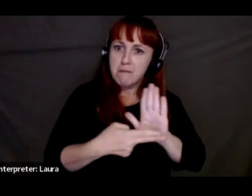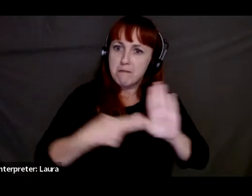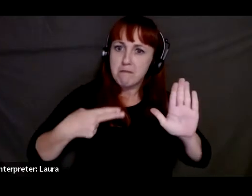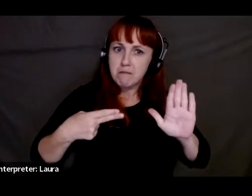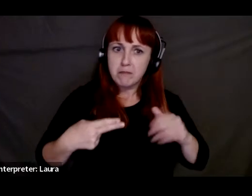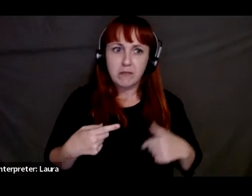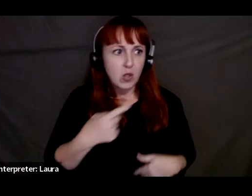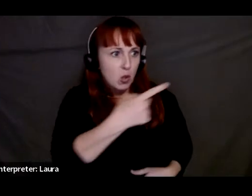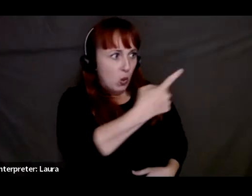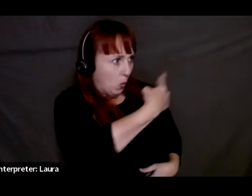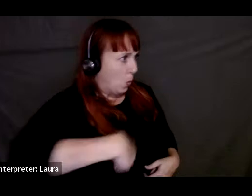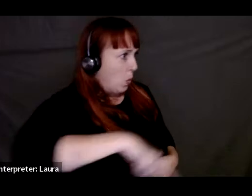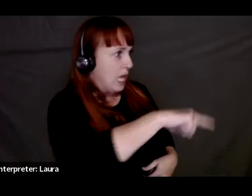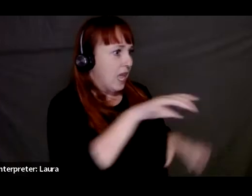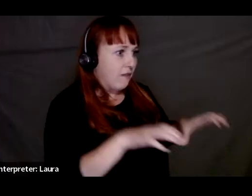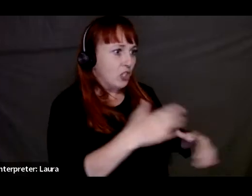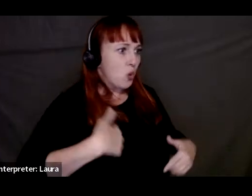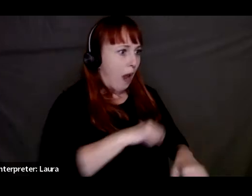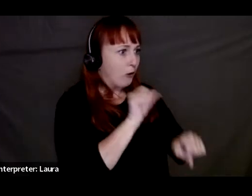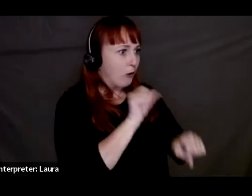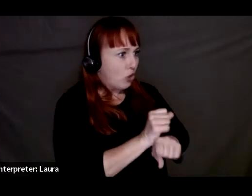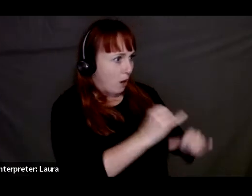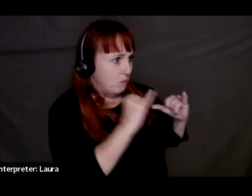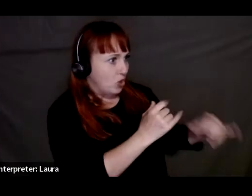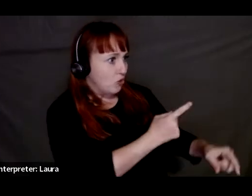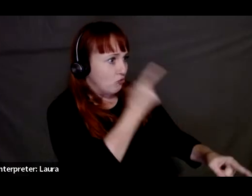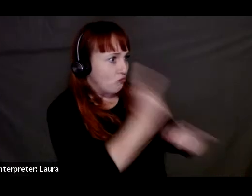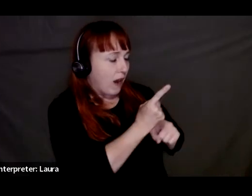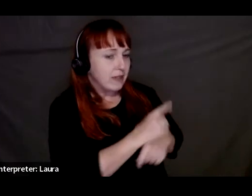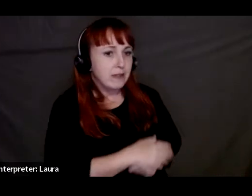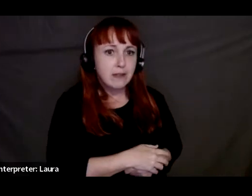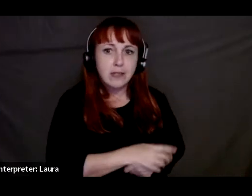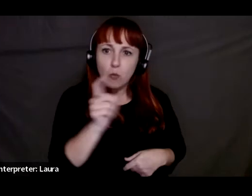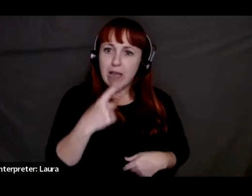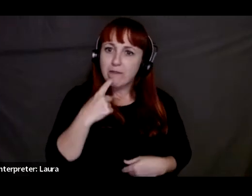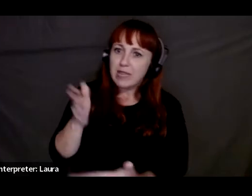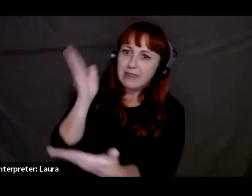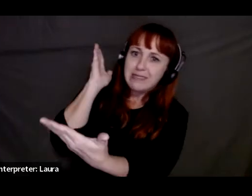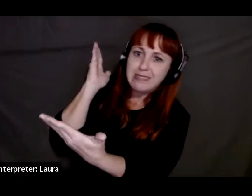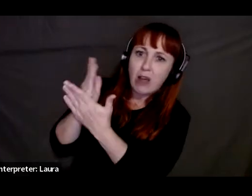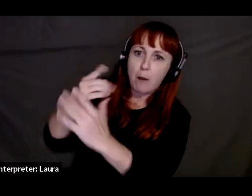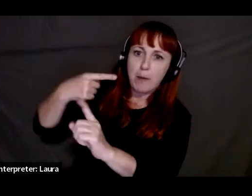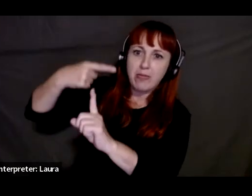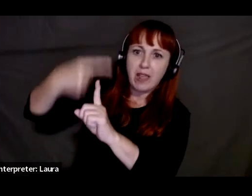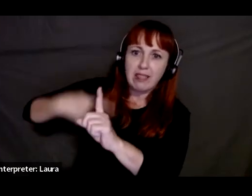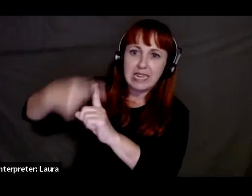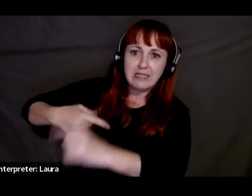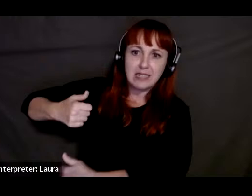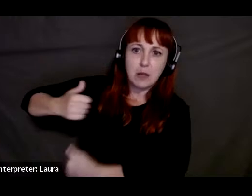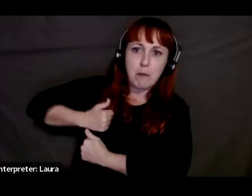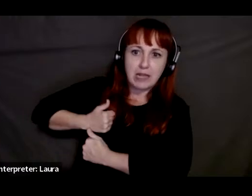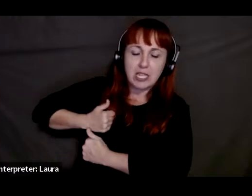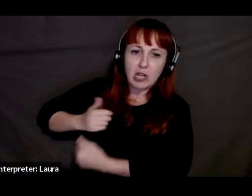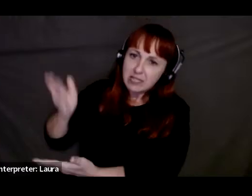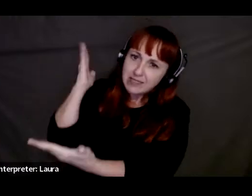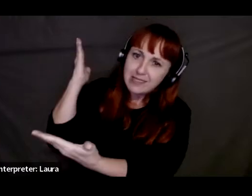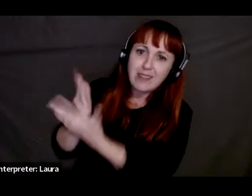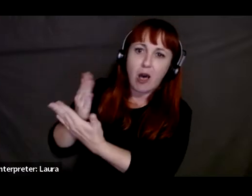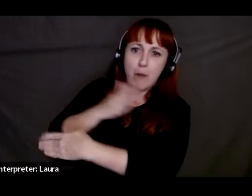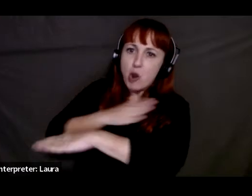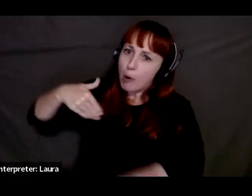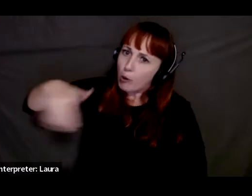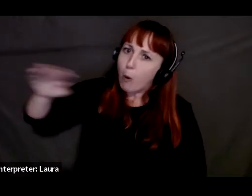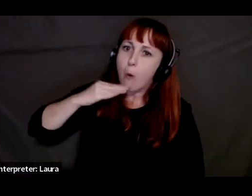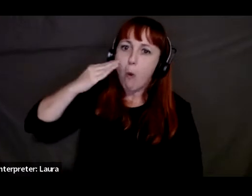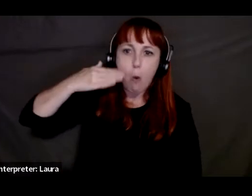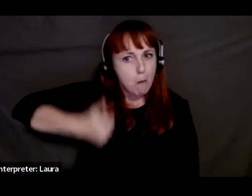We gotta do ours, right? We gotta say, stop the leases. No more military. Go